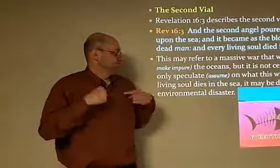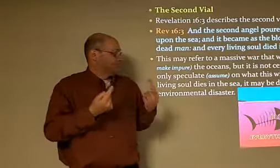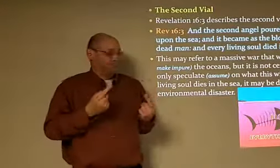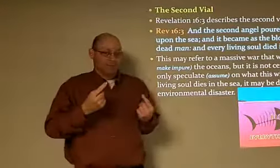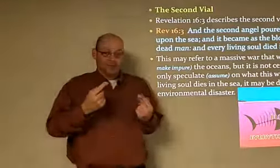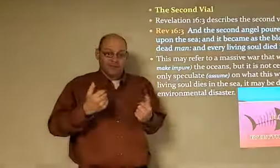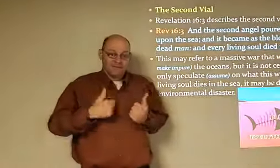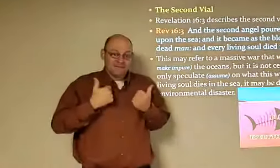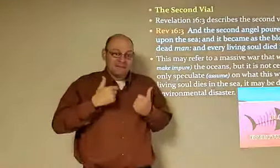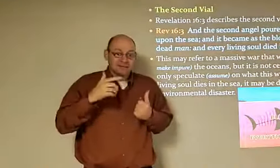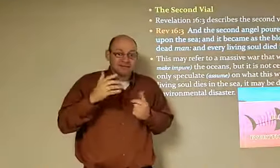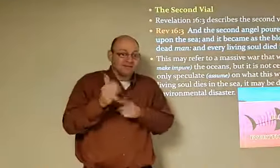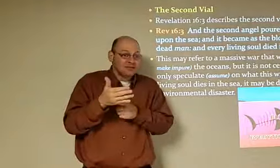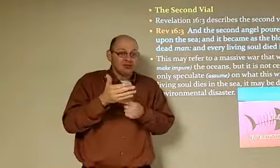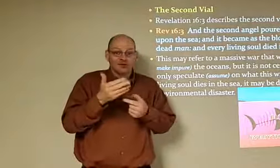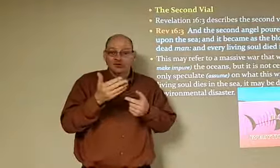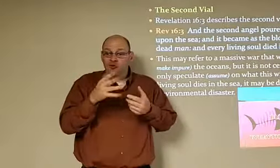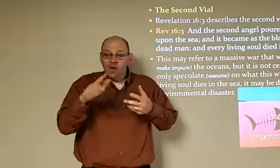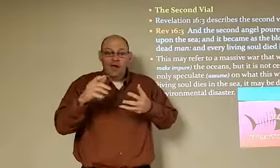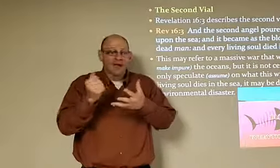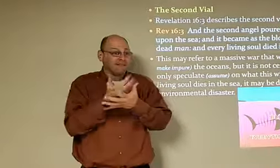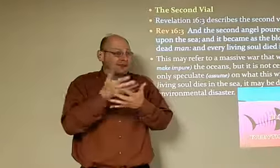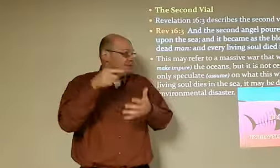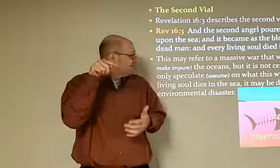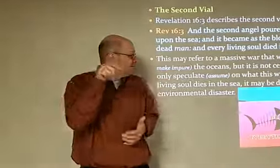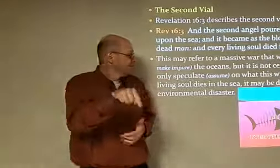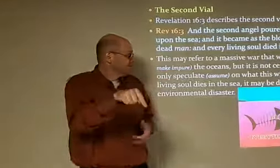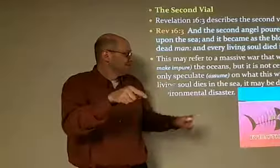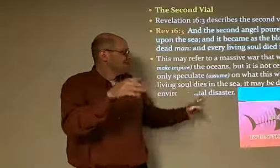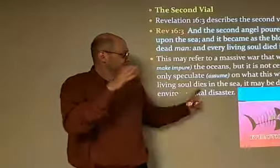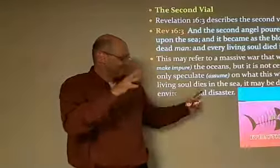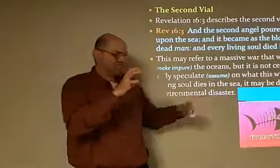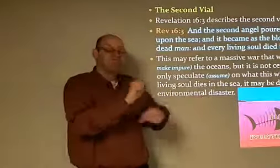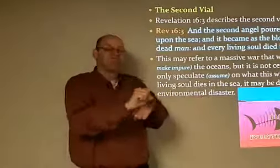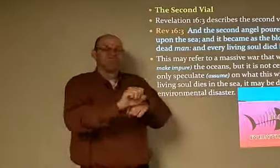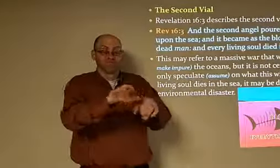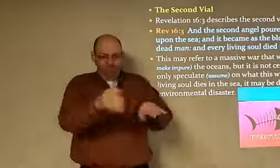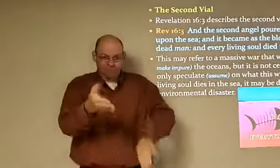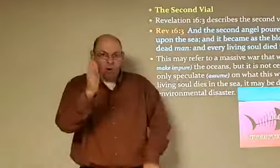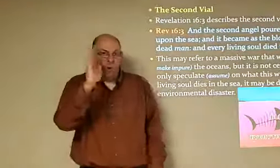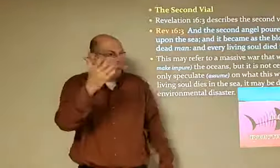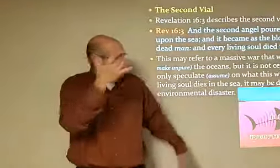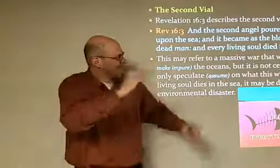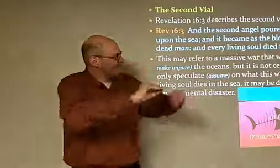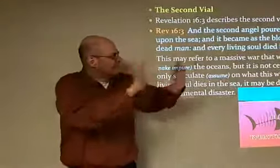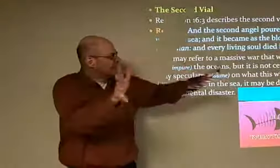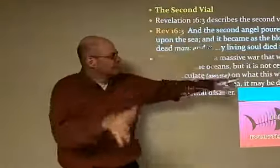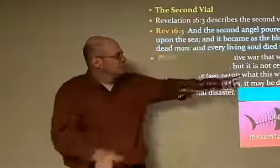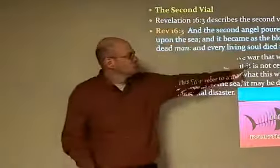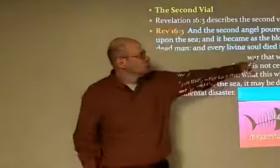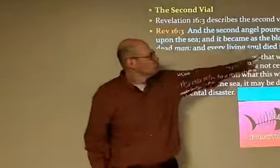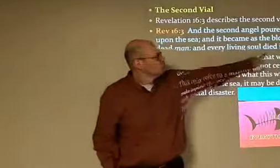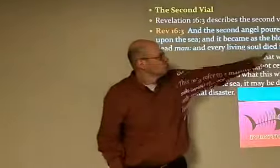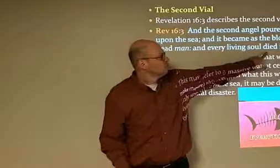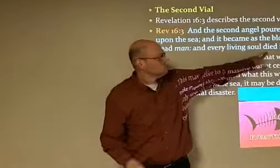Since every living soul dies in the sea, it may be describing an environmental disaster.